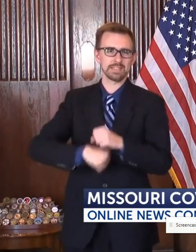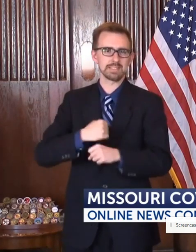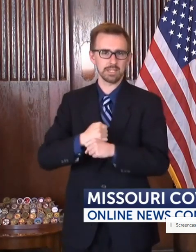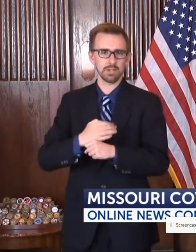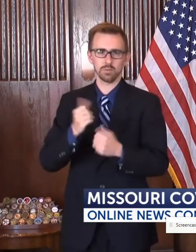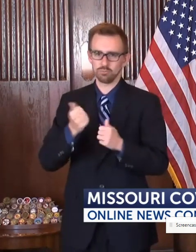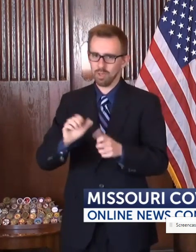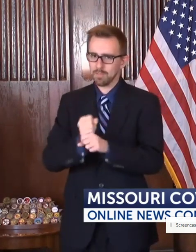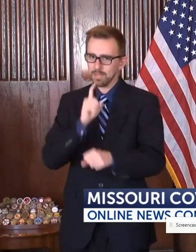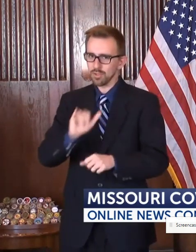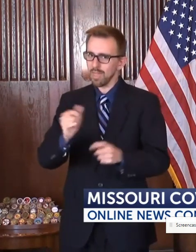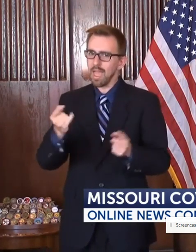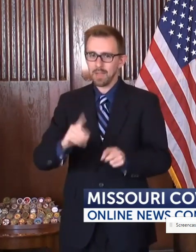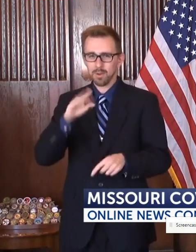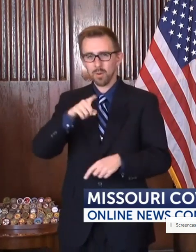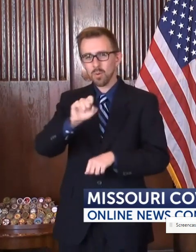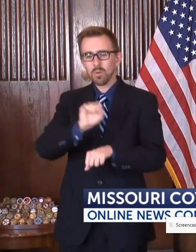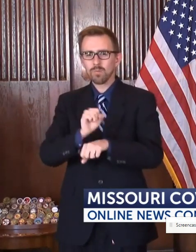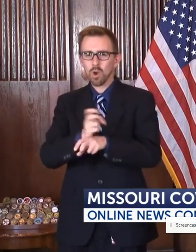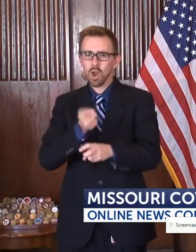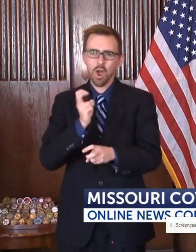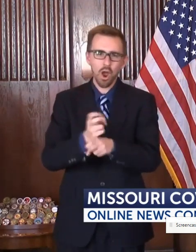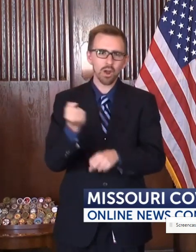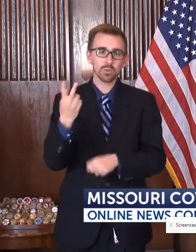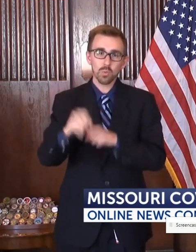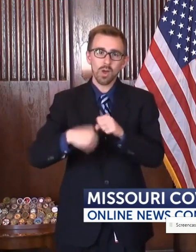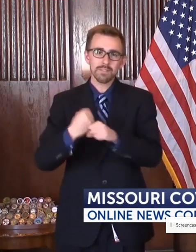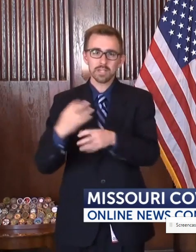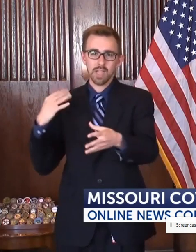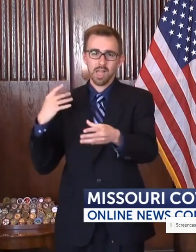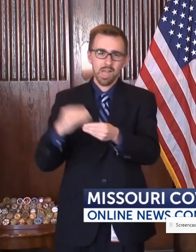try to make that happen. I know you've worked hard for 12 years,